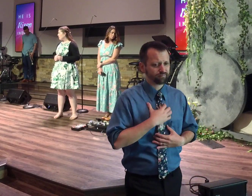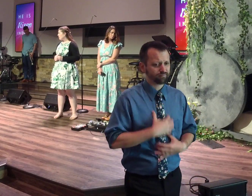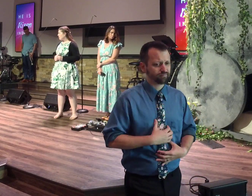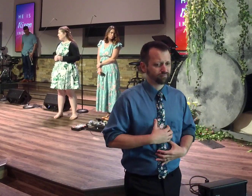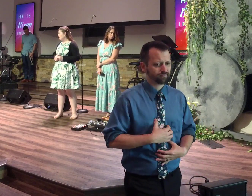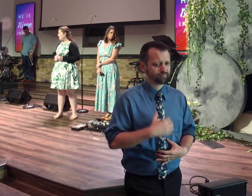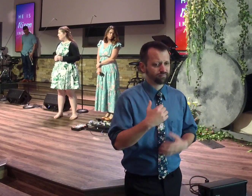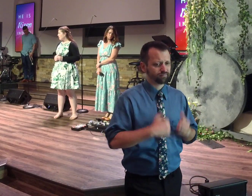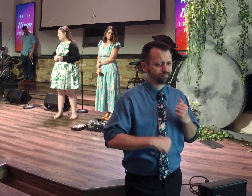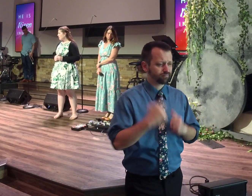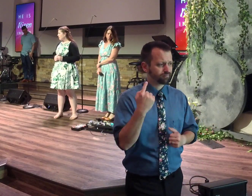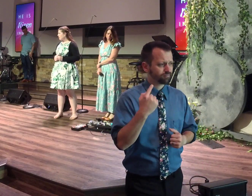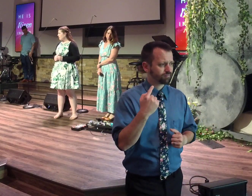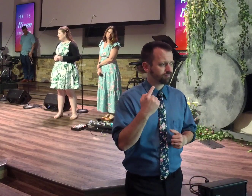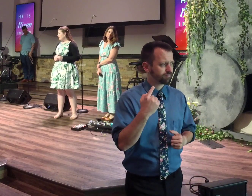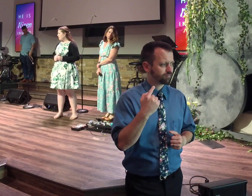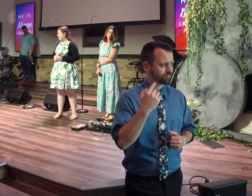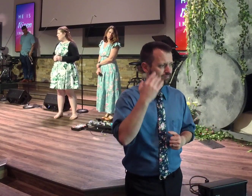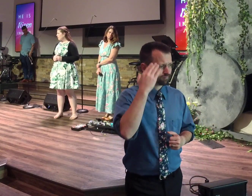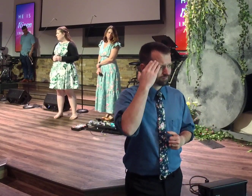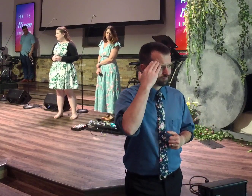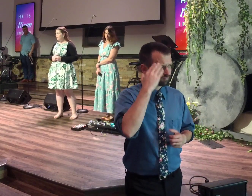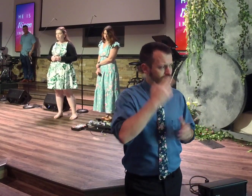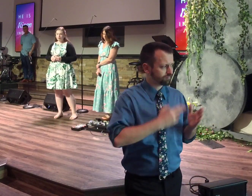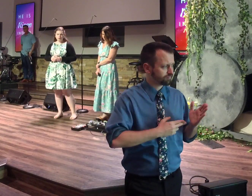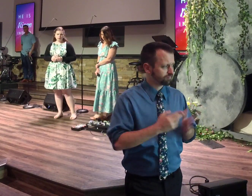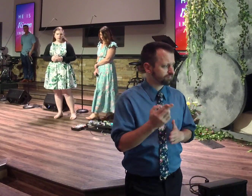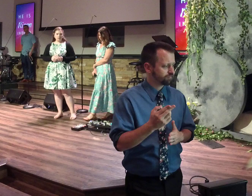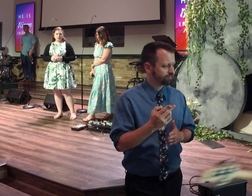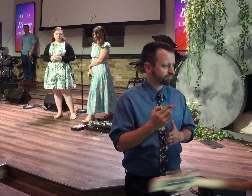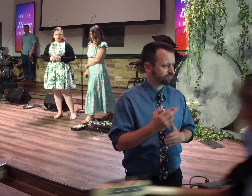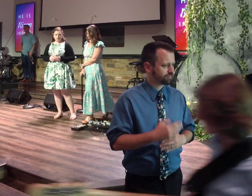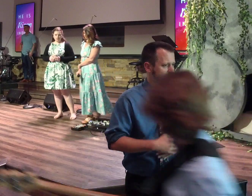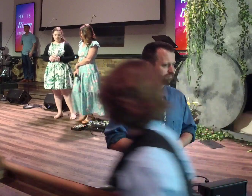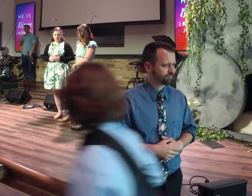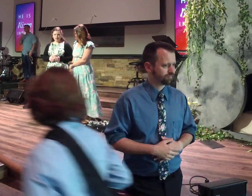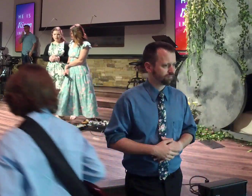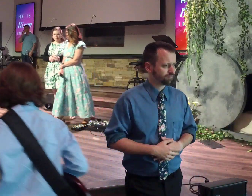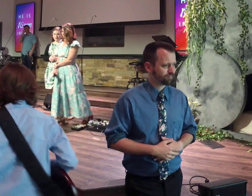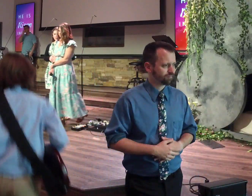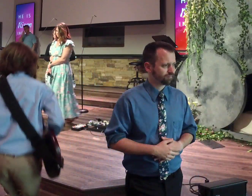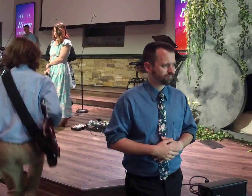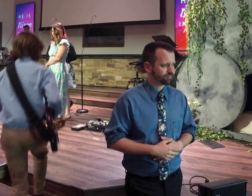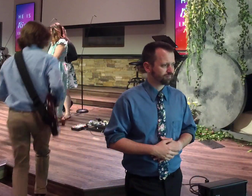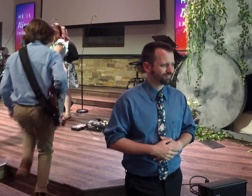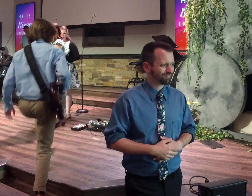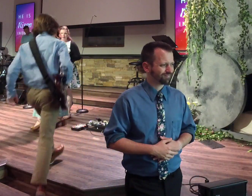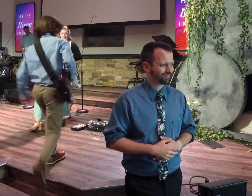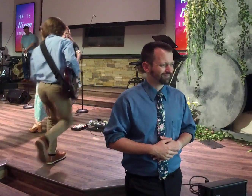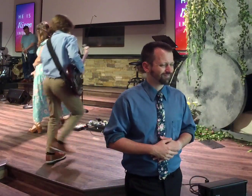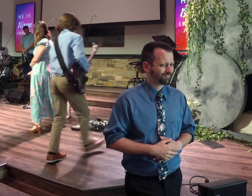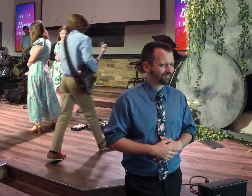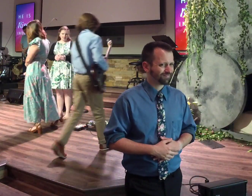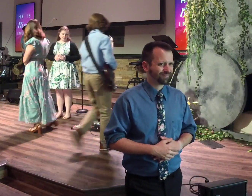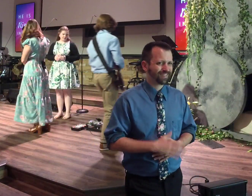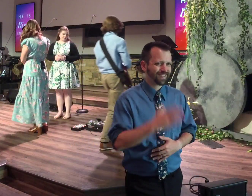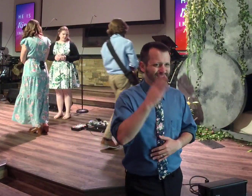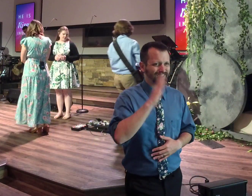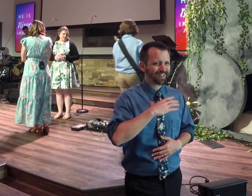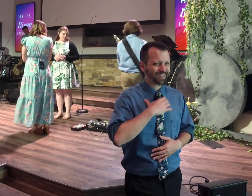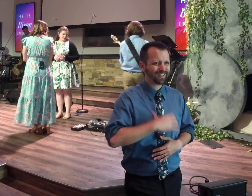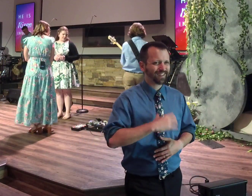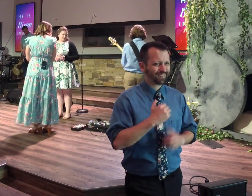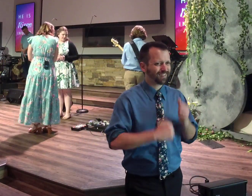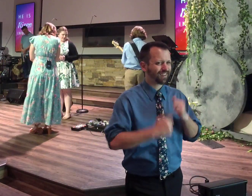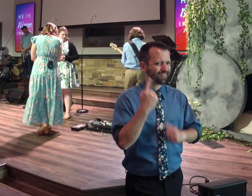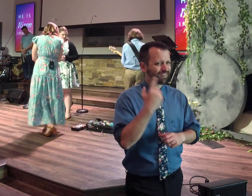for everyone to come to the knowledge of the truth of what we share today and be saved. That's God's desire for you.